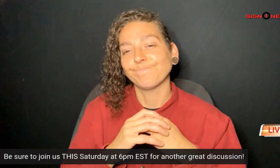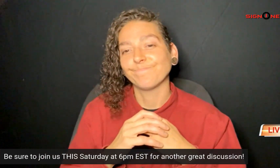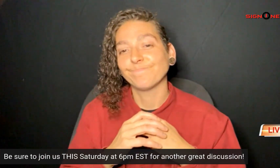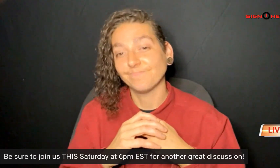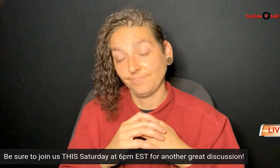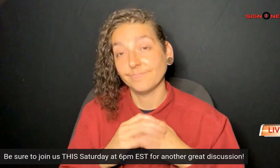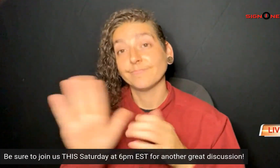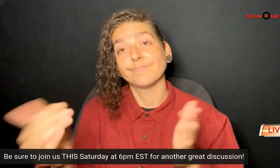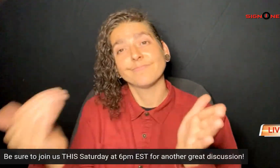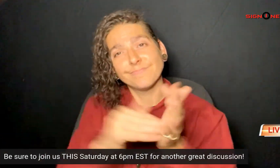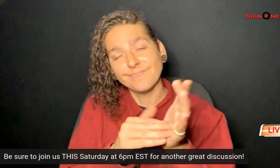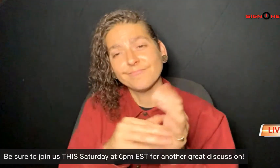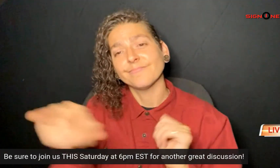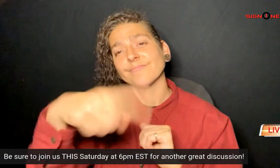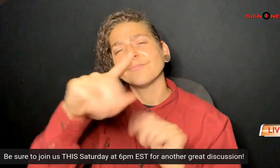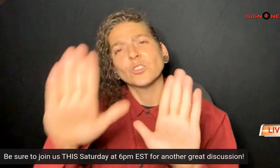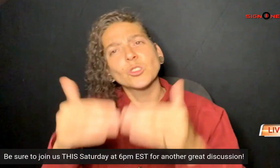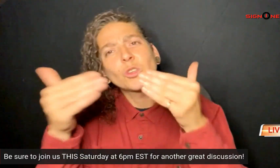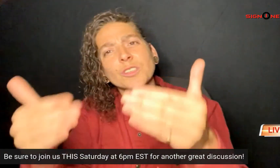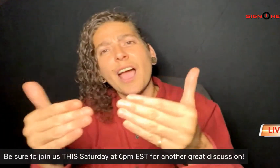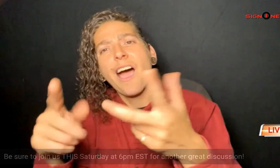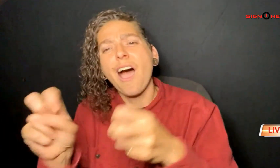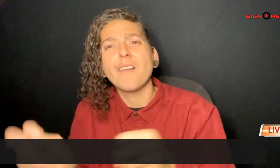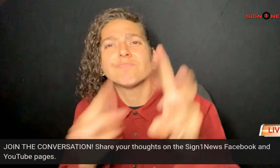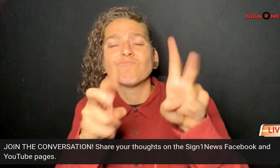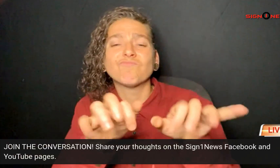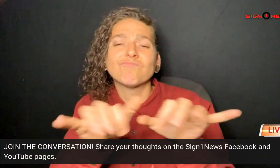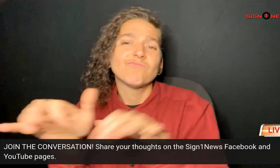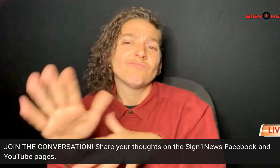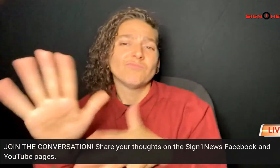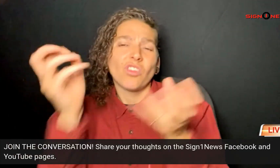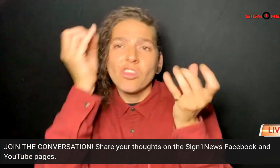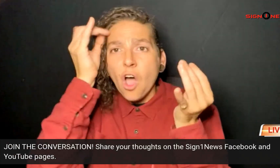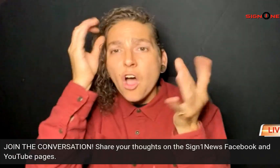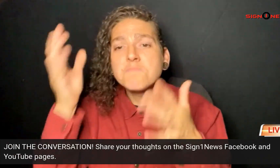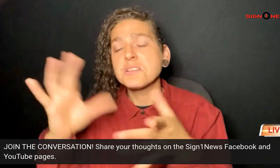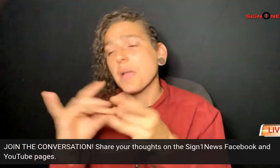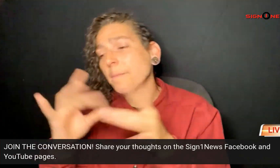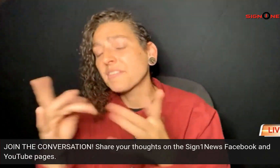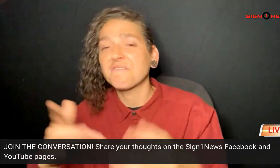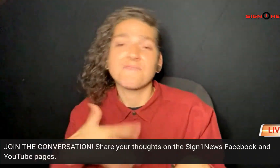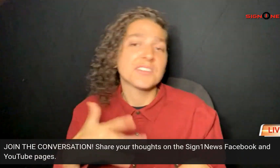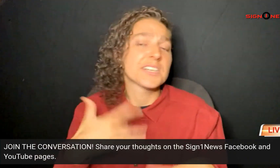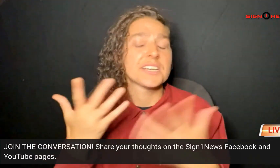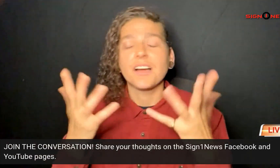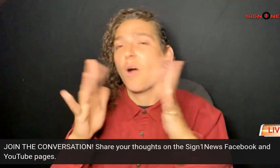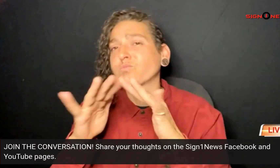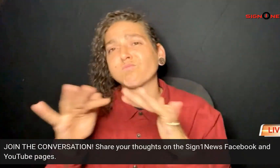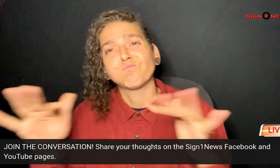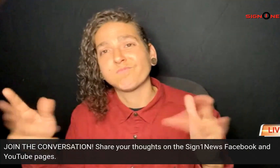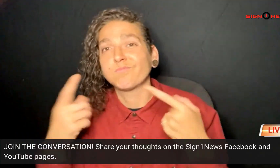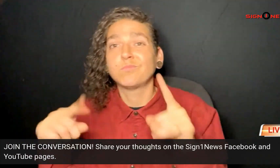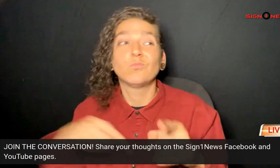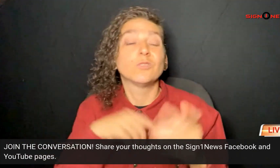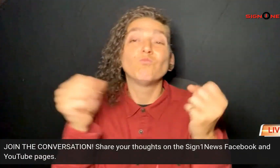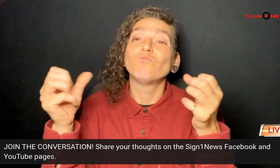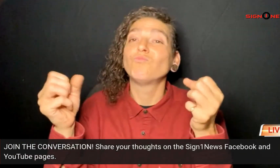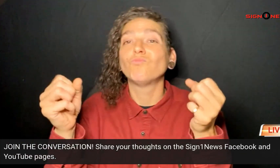Again, be sure to post your thoughts and comments at any time during any of the live shows. We might